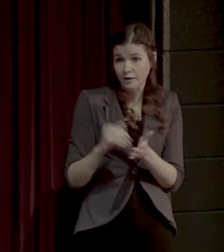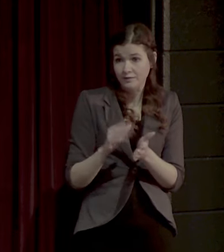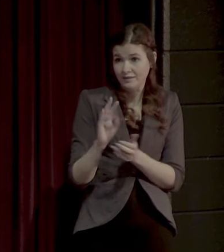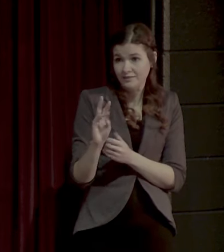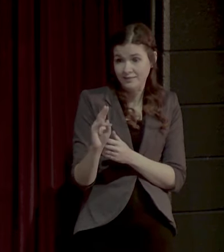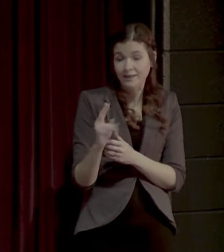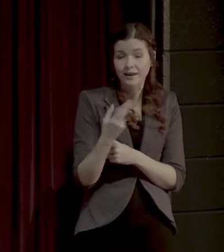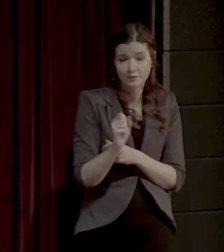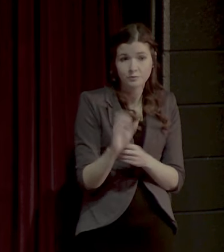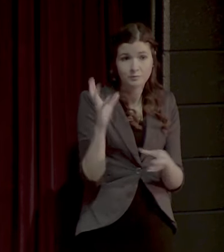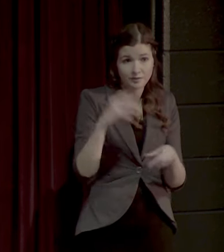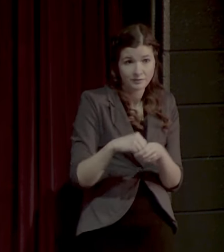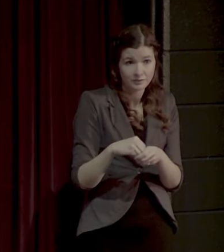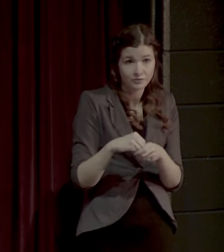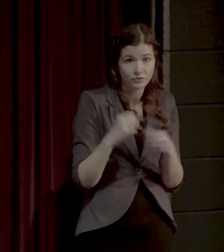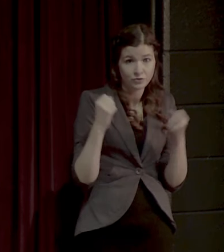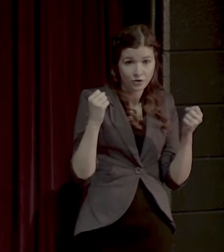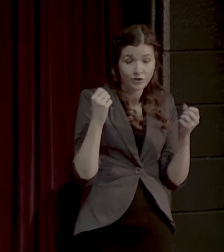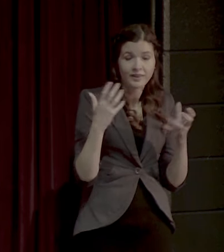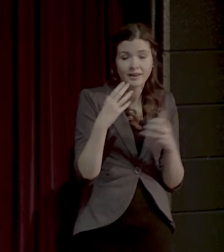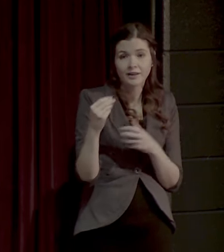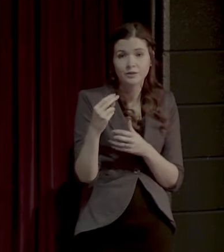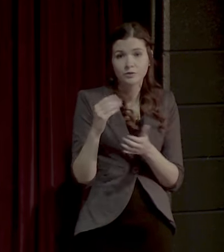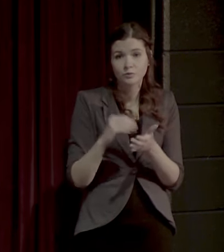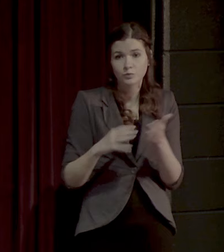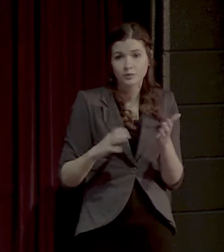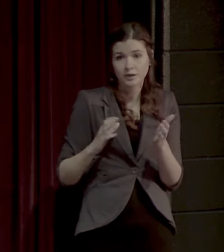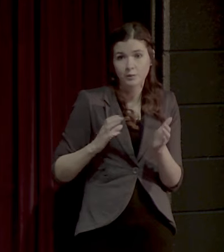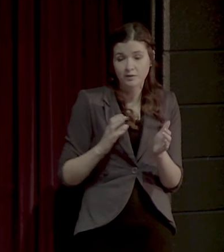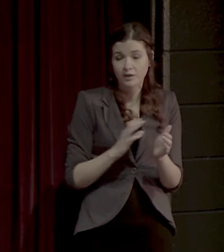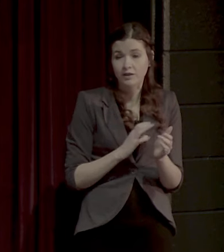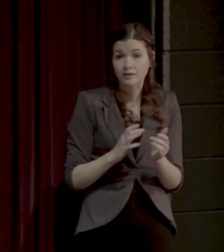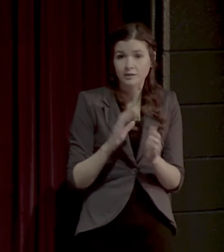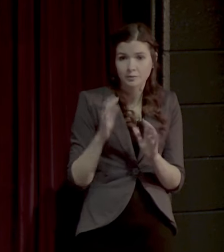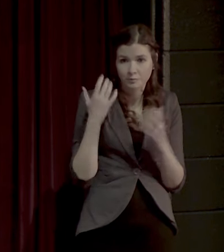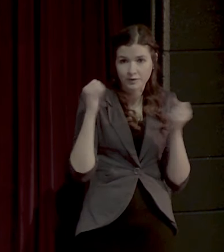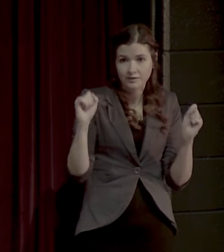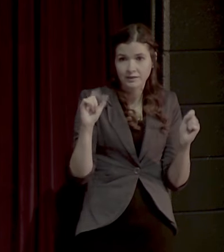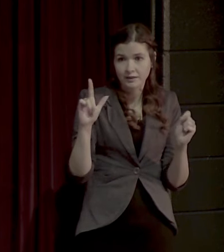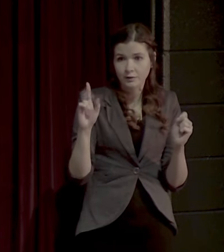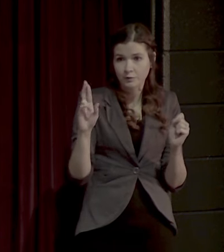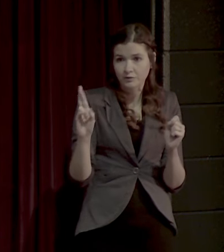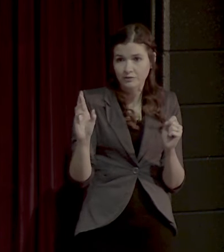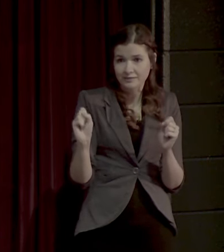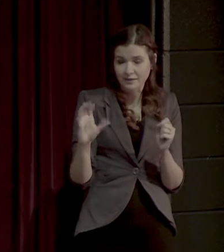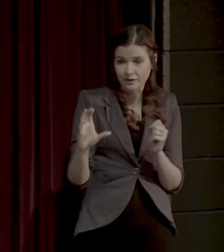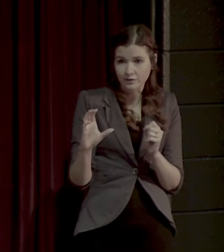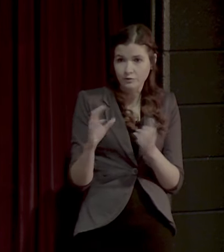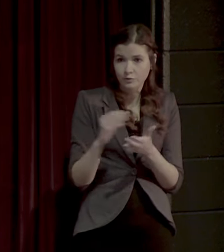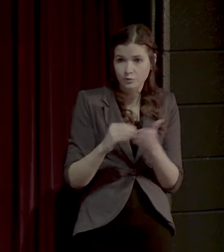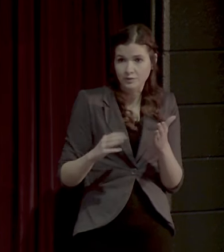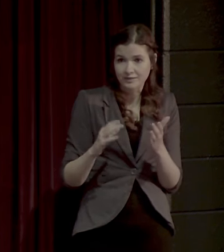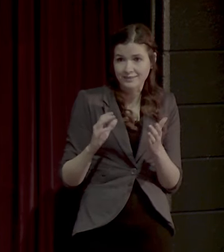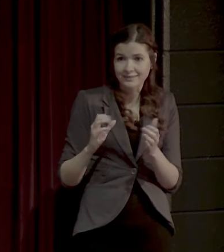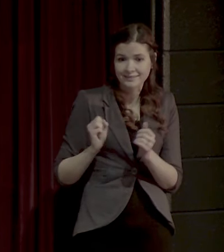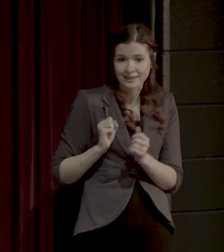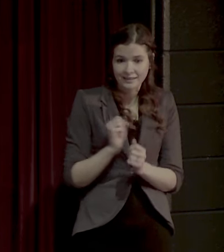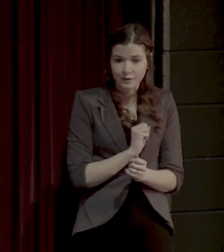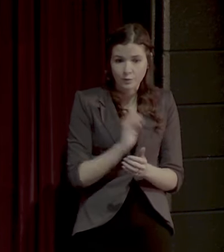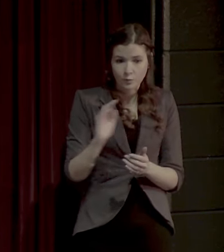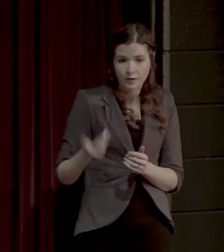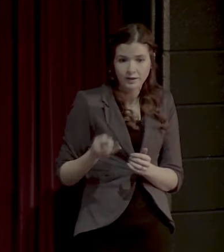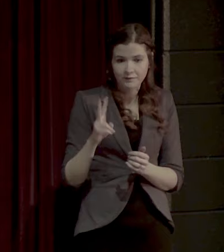high school, she participated in cheerleading and student council. The president of the Lake Region State College Student Senate, please